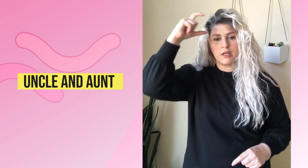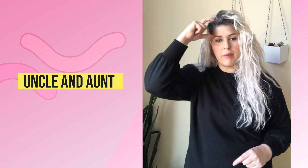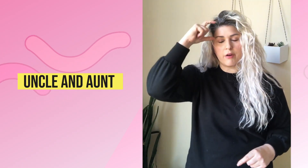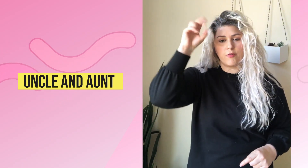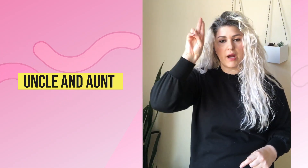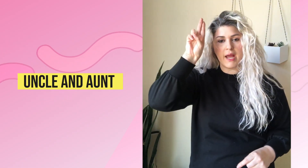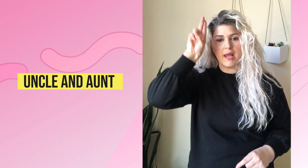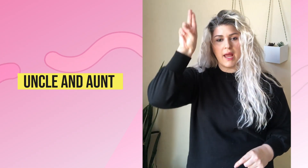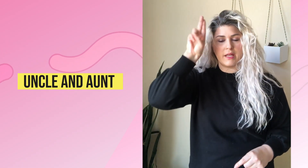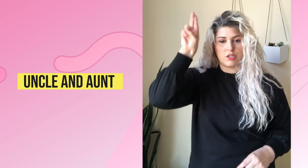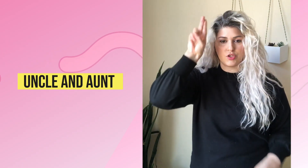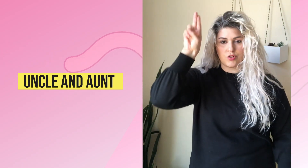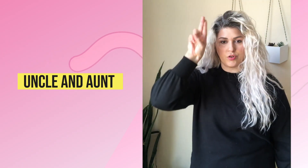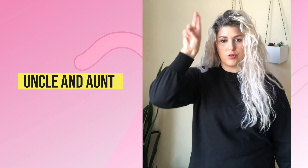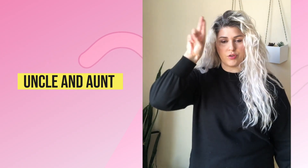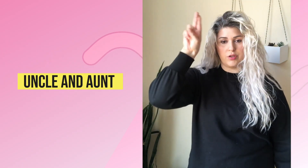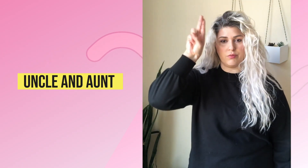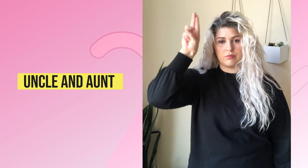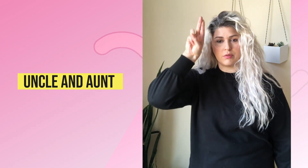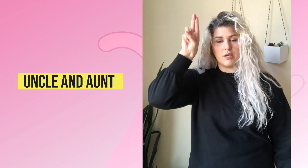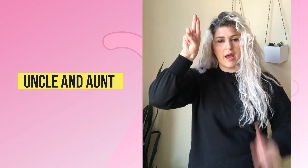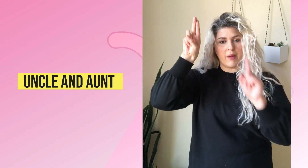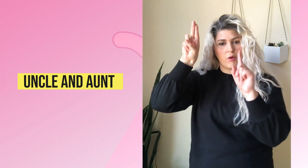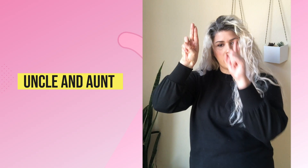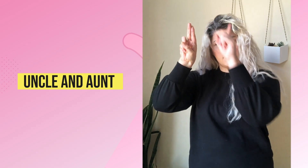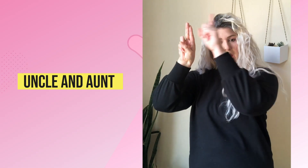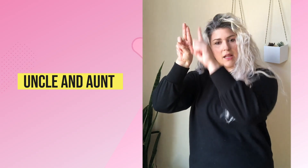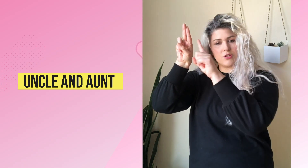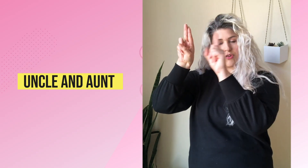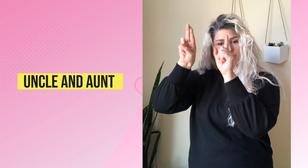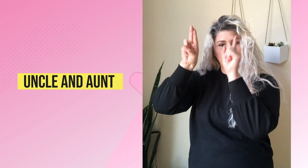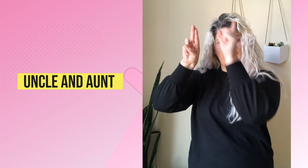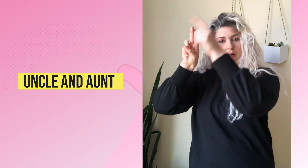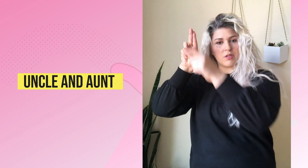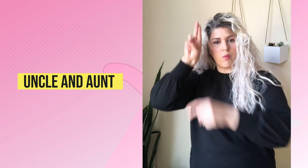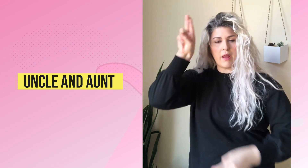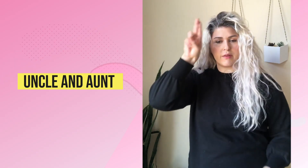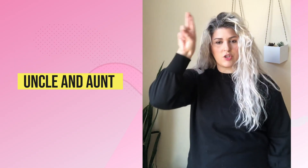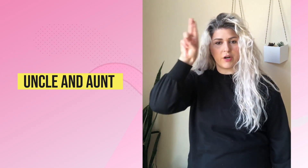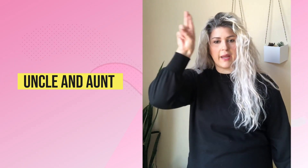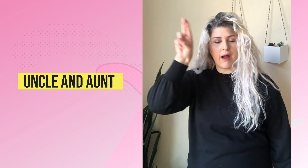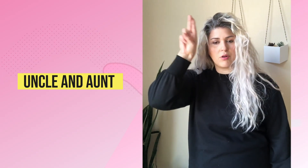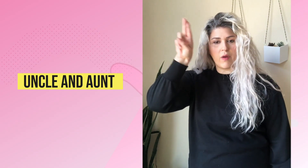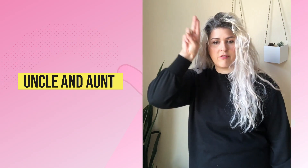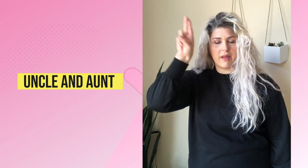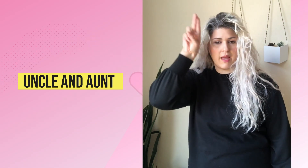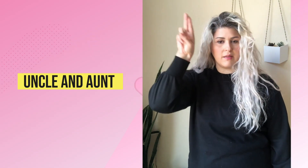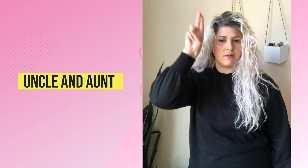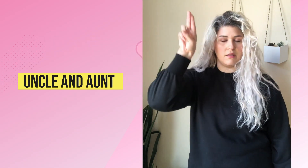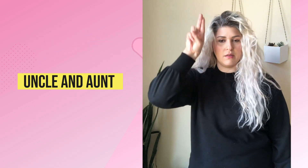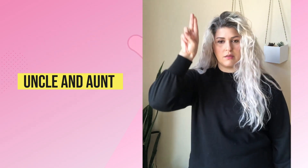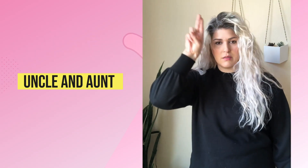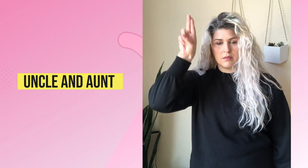it up here by your forehead and circle your U. And I'm going tiny little circles out, away, starting out away from my